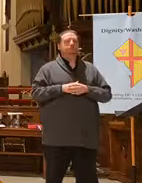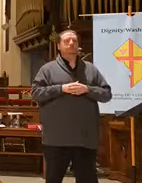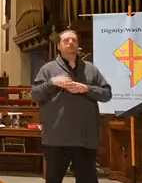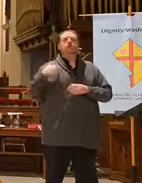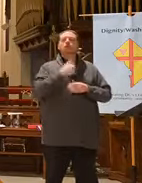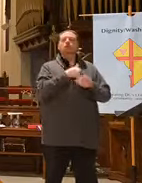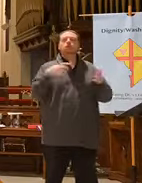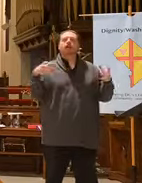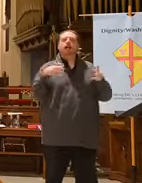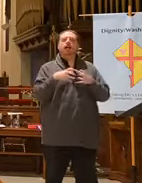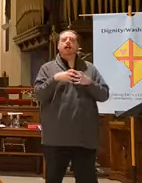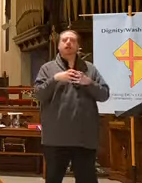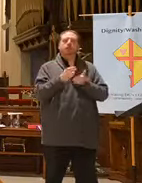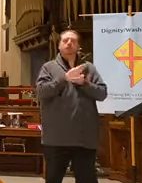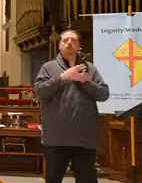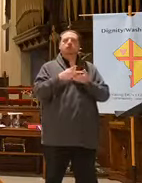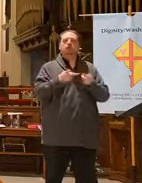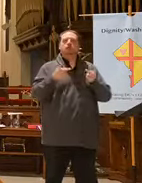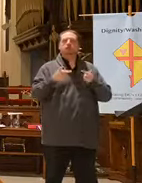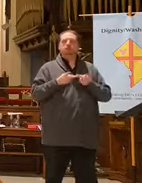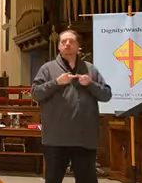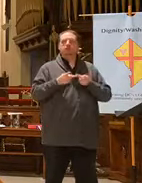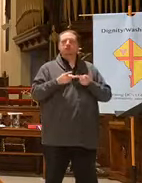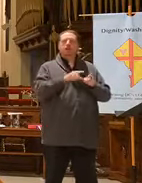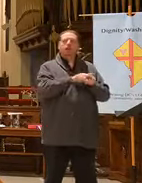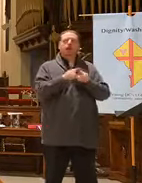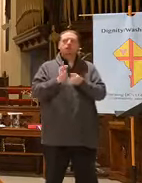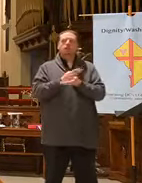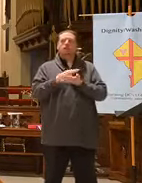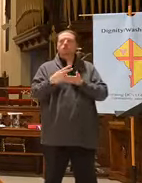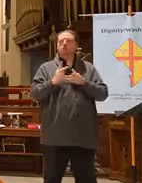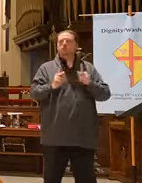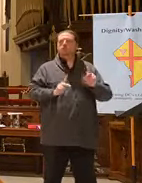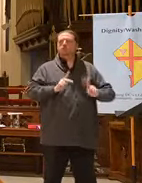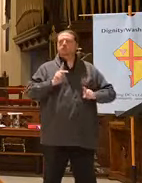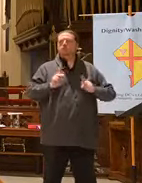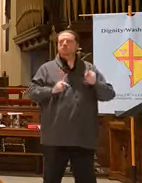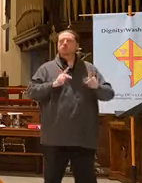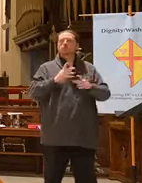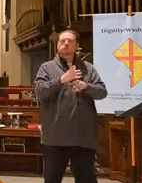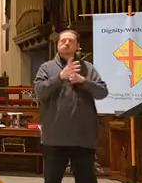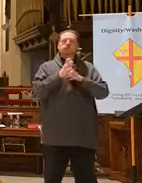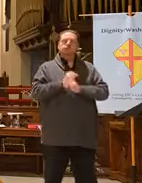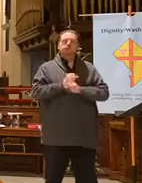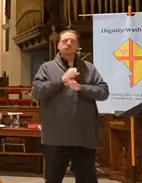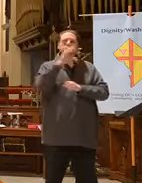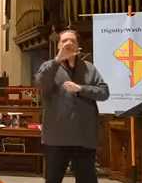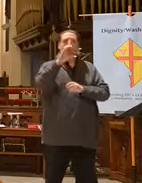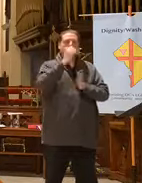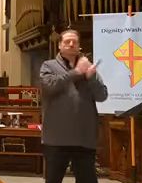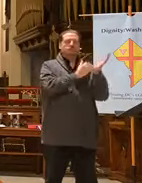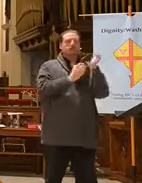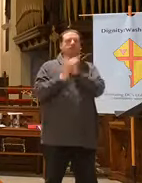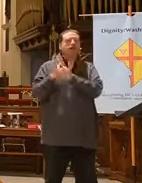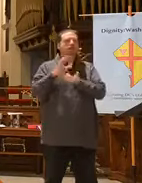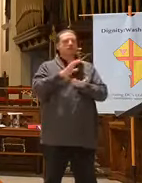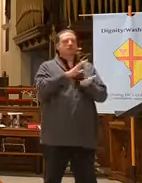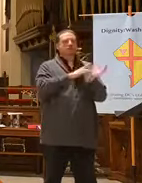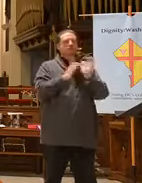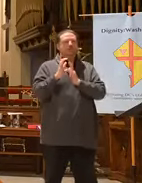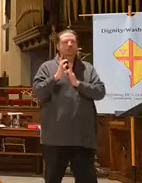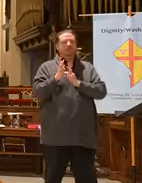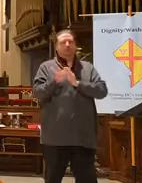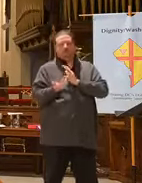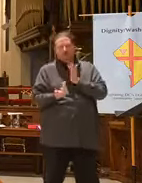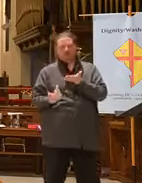We gather in this holy place as holy people to receive the crucified Jesus who has risen from the